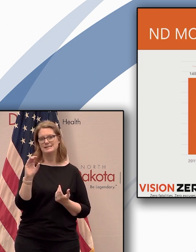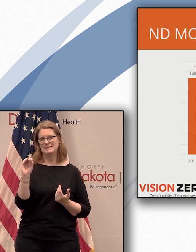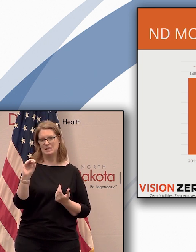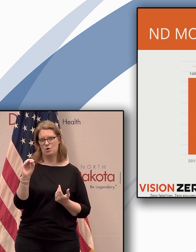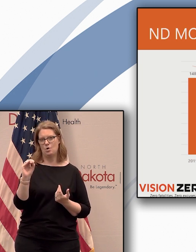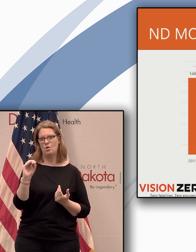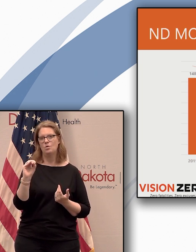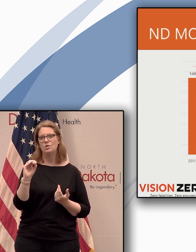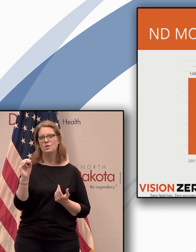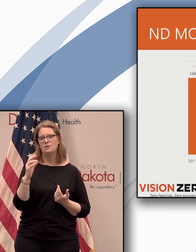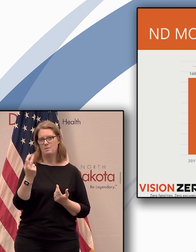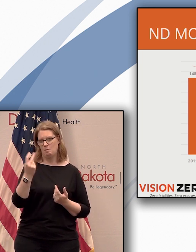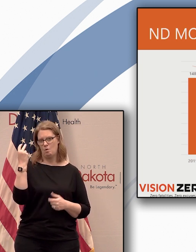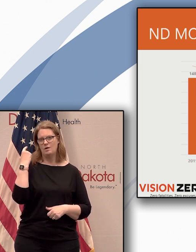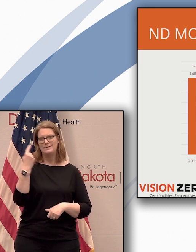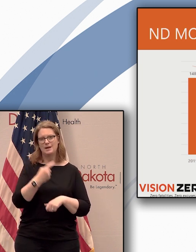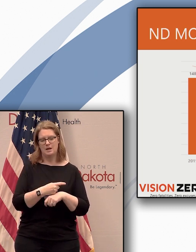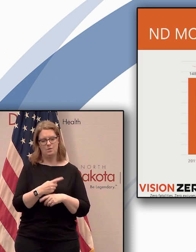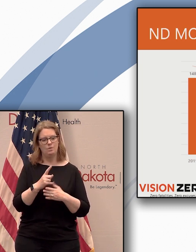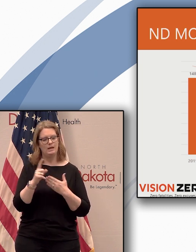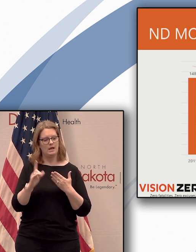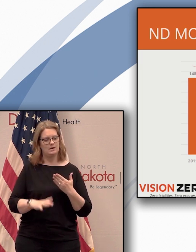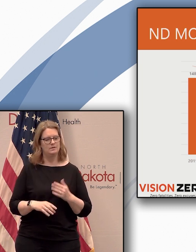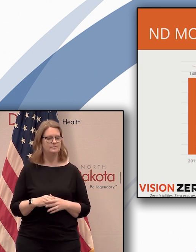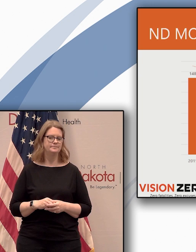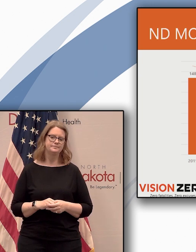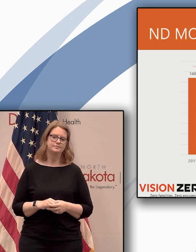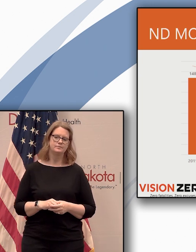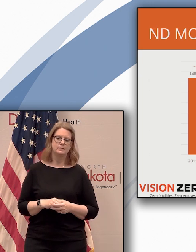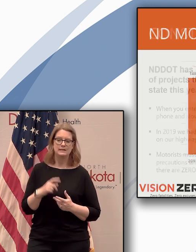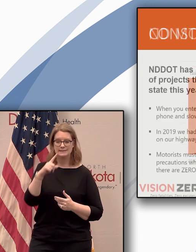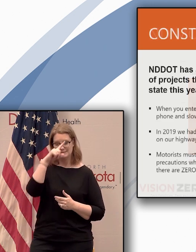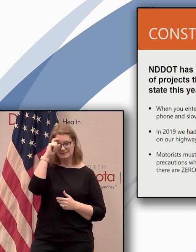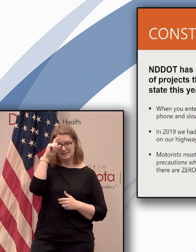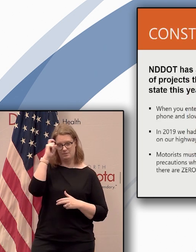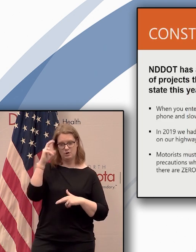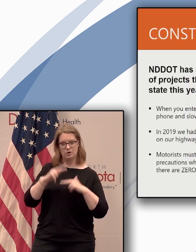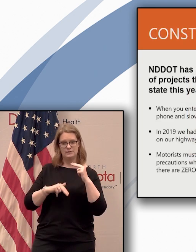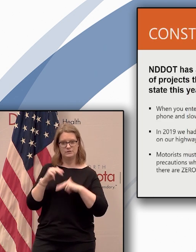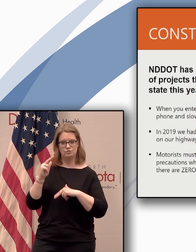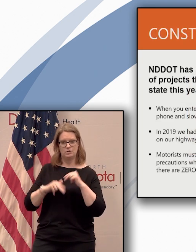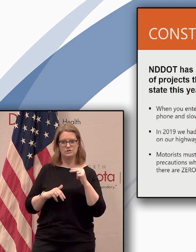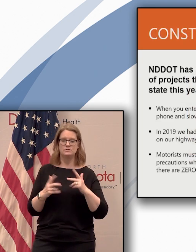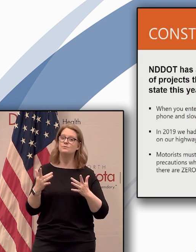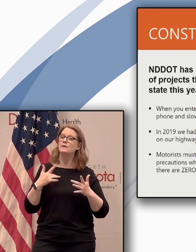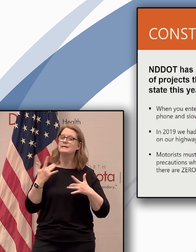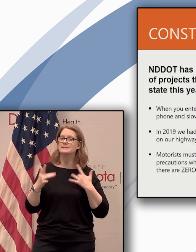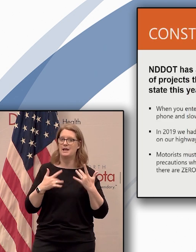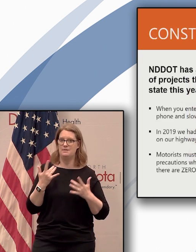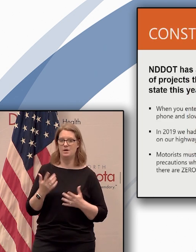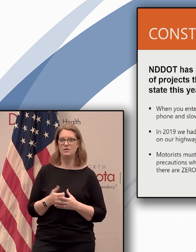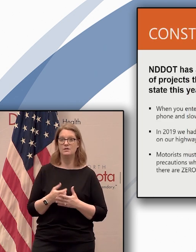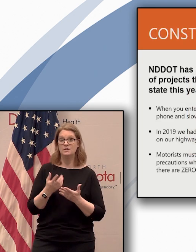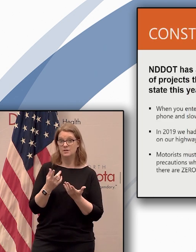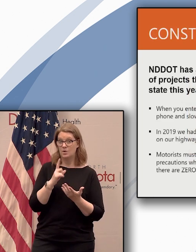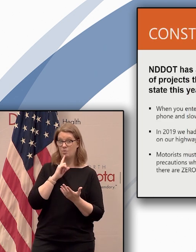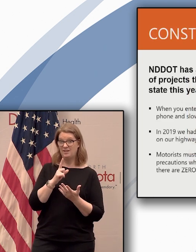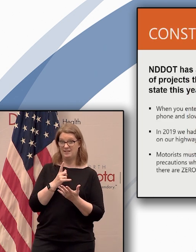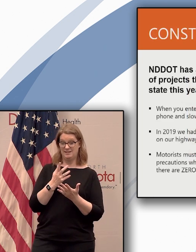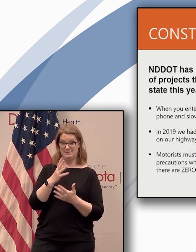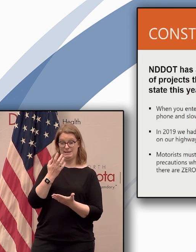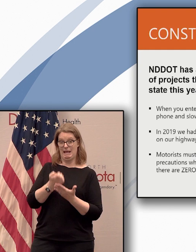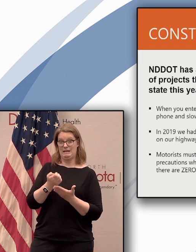weekend from a traffic standpoint. When we take a look at summer construction, which again, we're excited about this from an economic